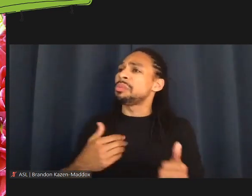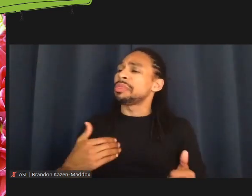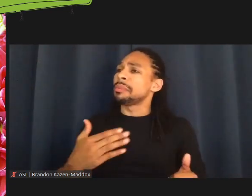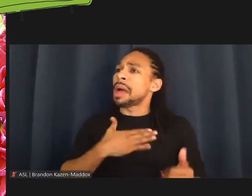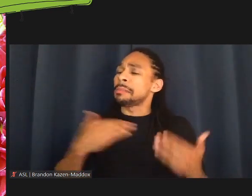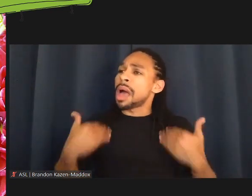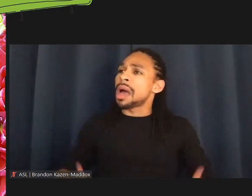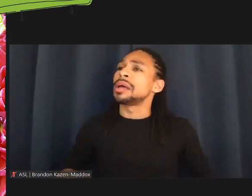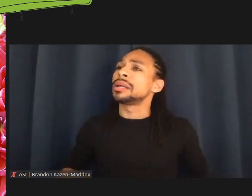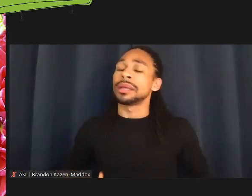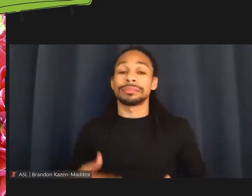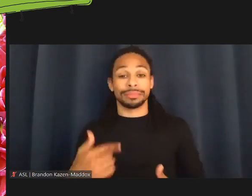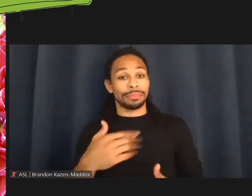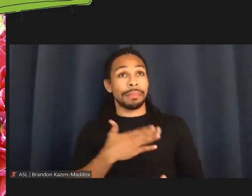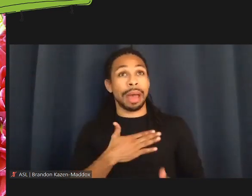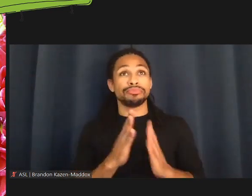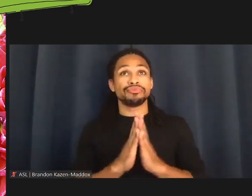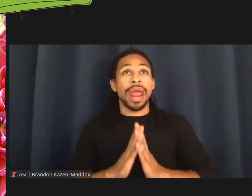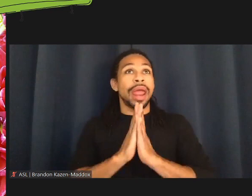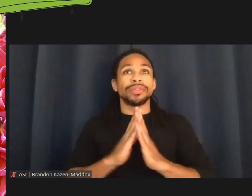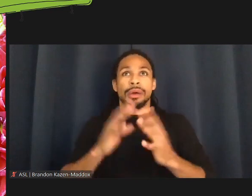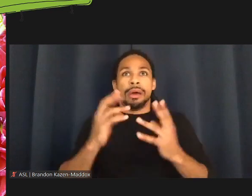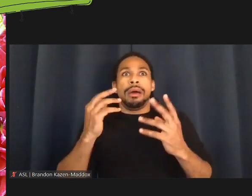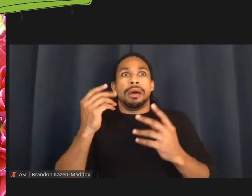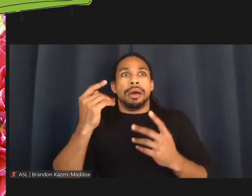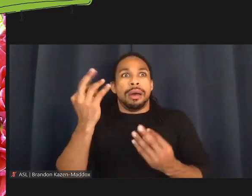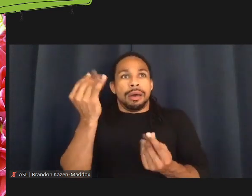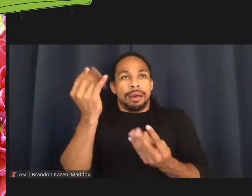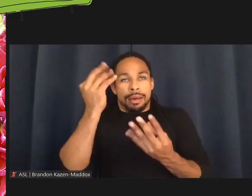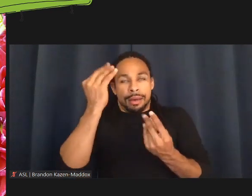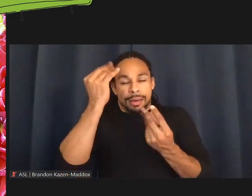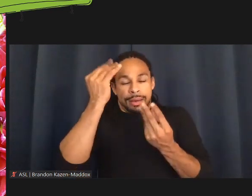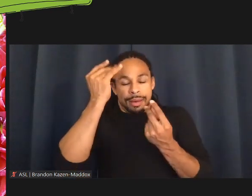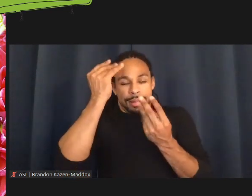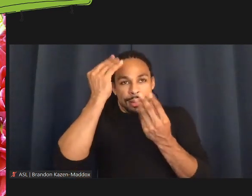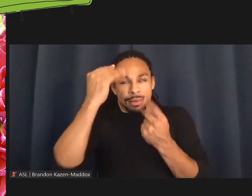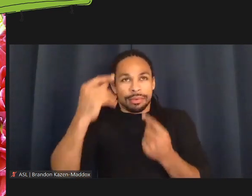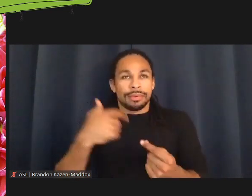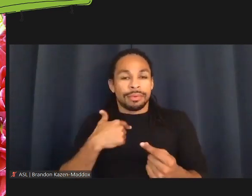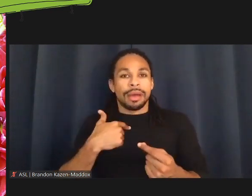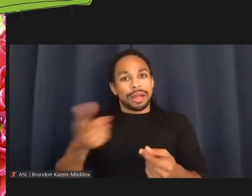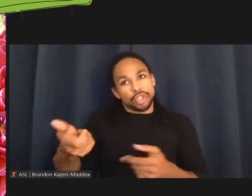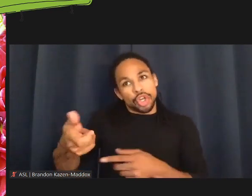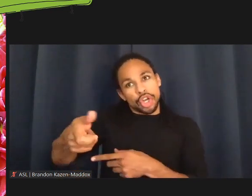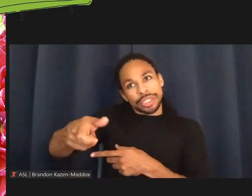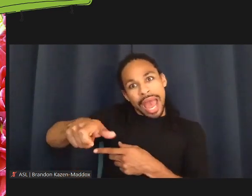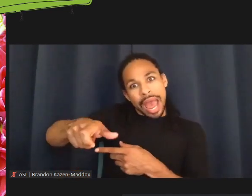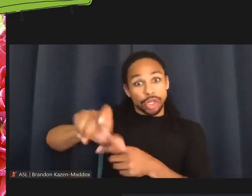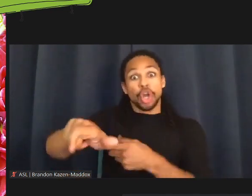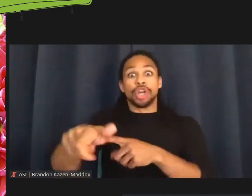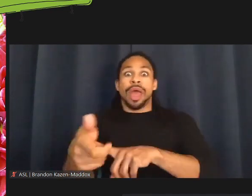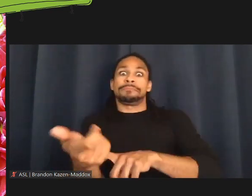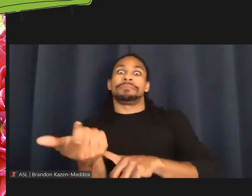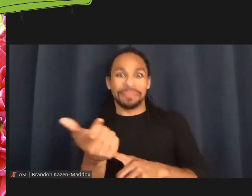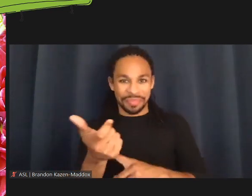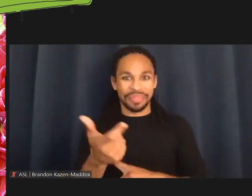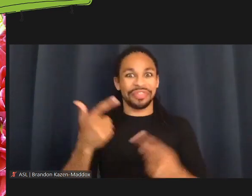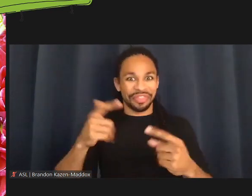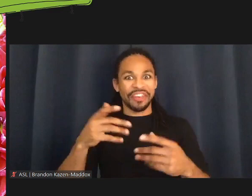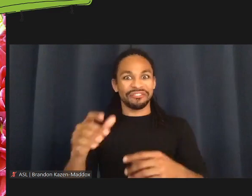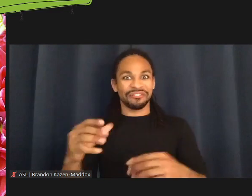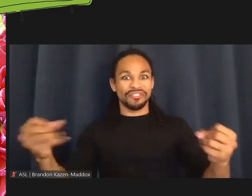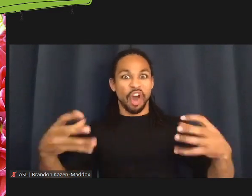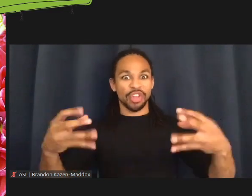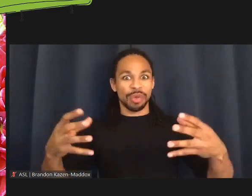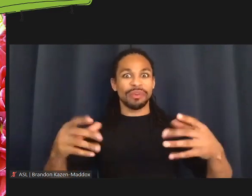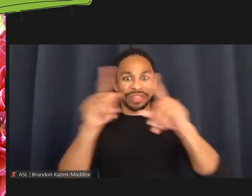I lowered the TV's volume with fear that someone would listen. My mother was in the kitchen cooking the orange